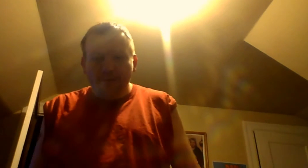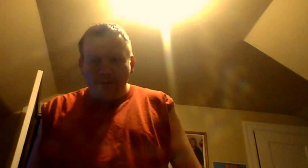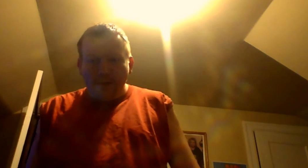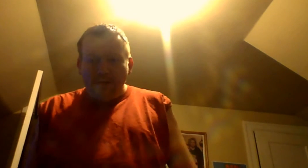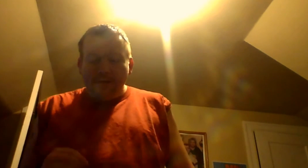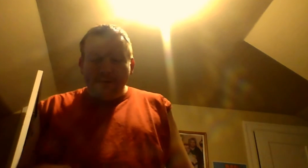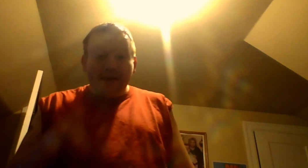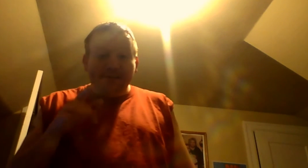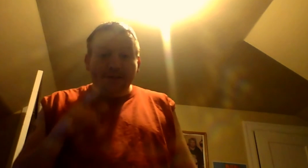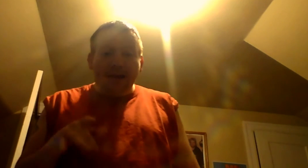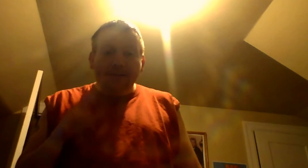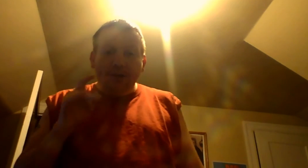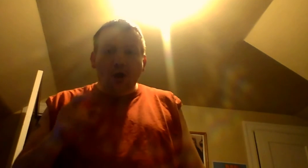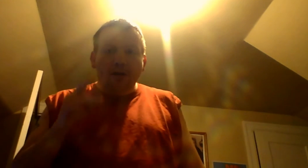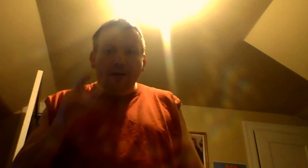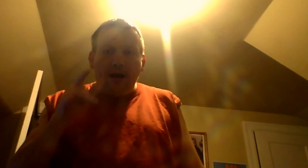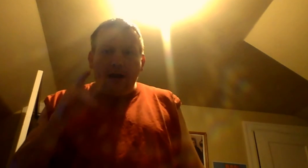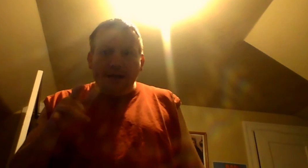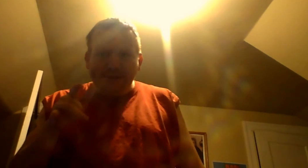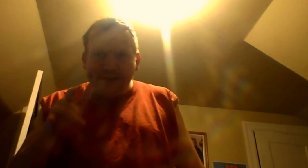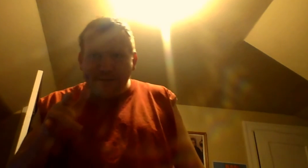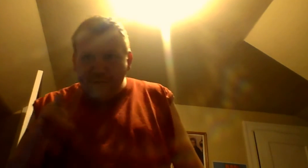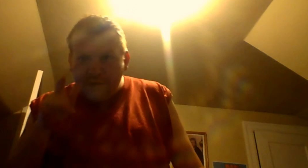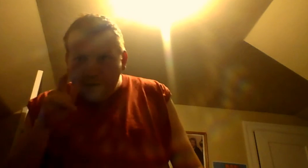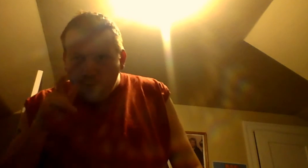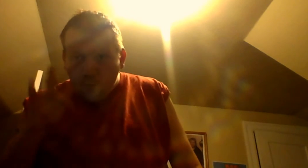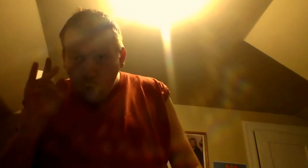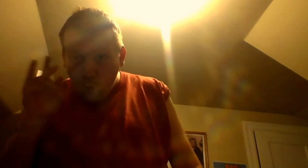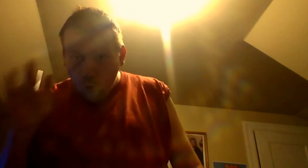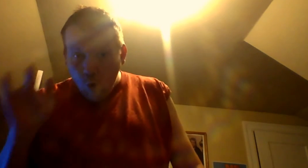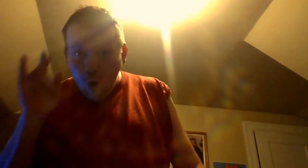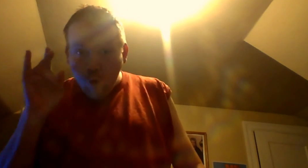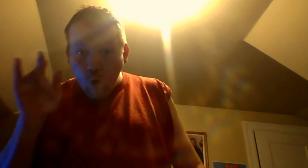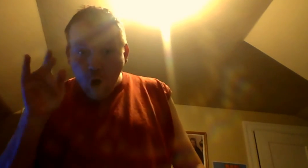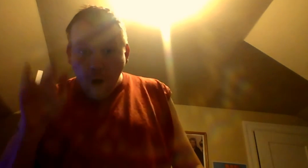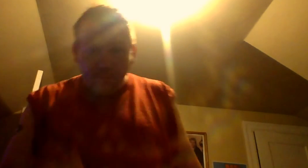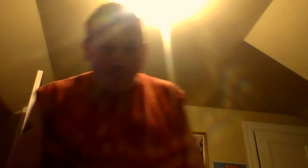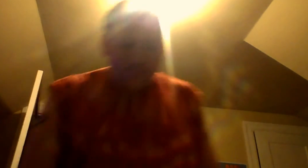Whoa. That's like totally awesome, dude. Whoop, whoop.